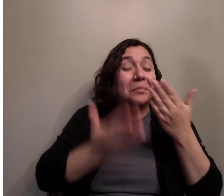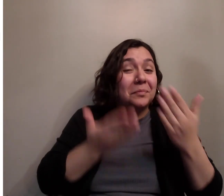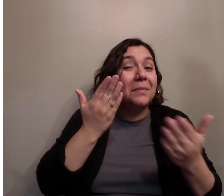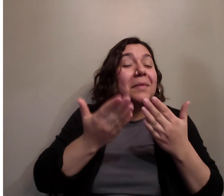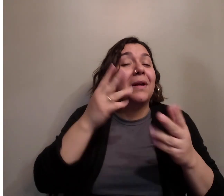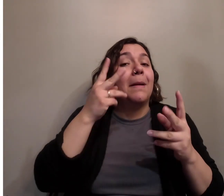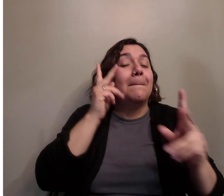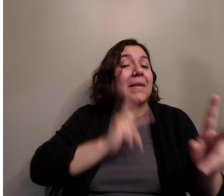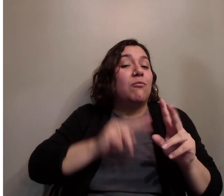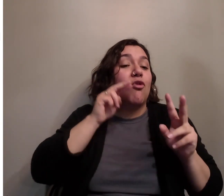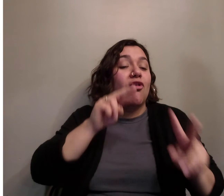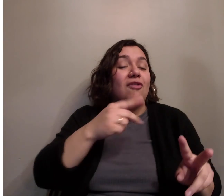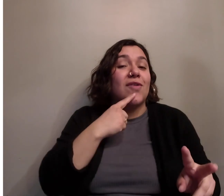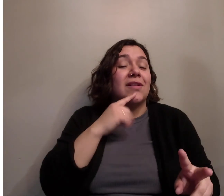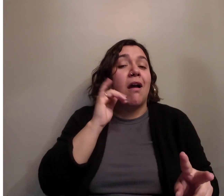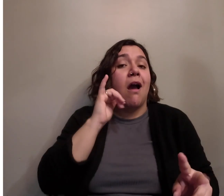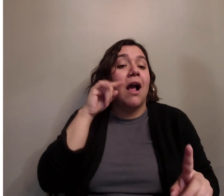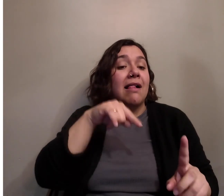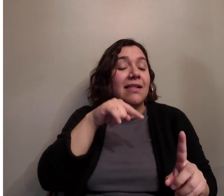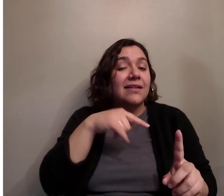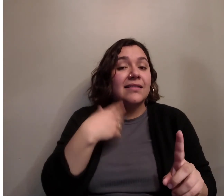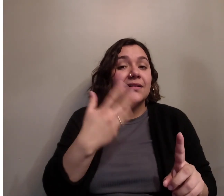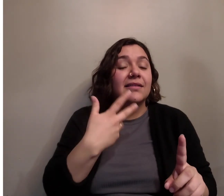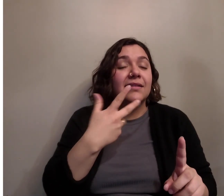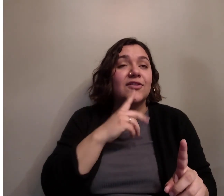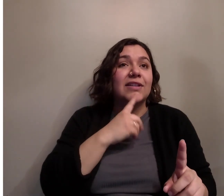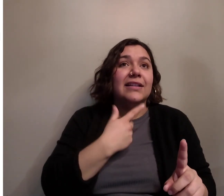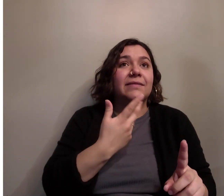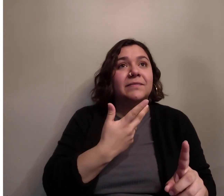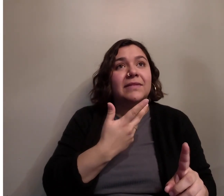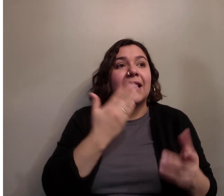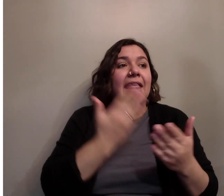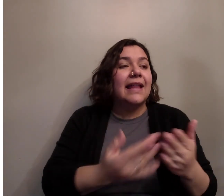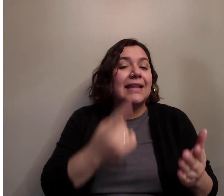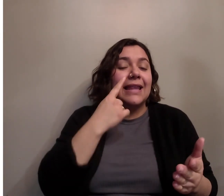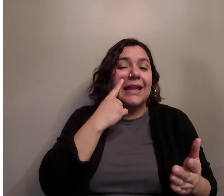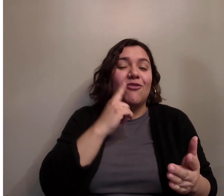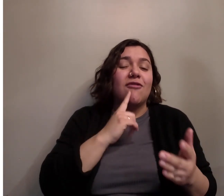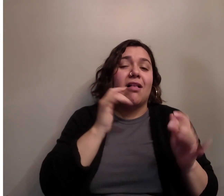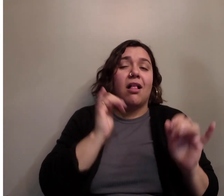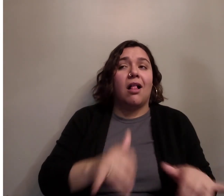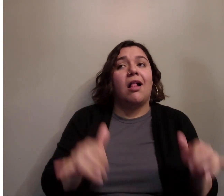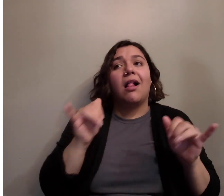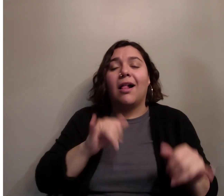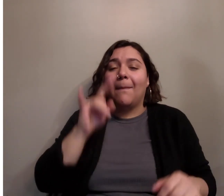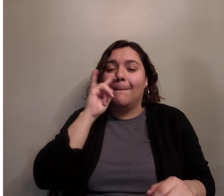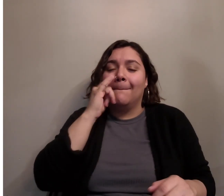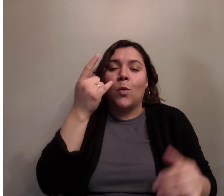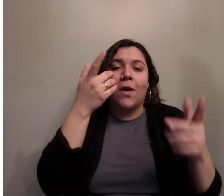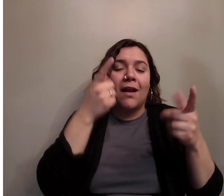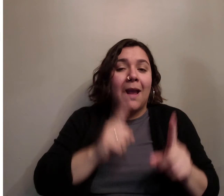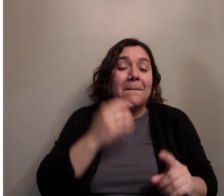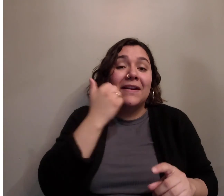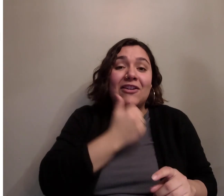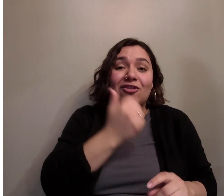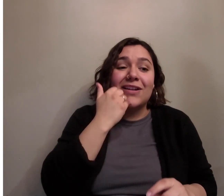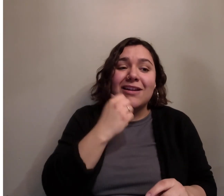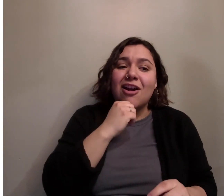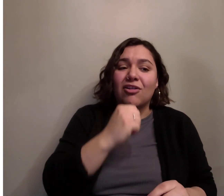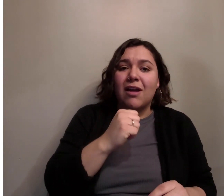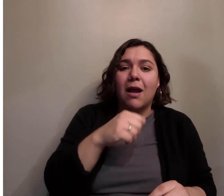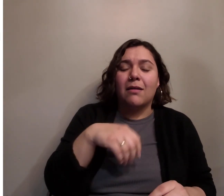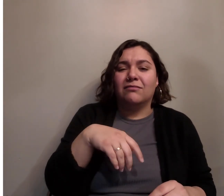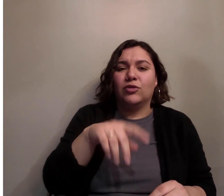maybe people will look at this and go, the little so seemingly drudgy tasks that we do every